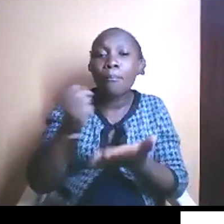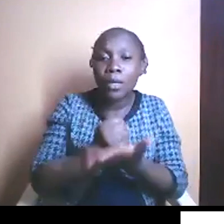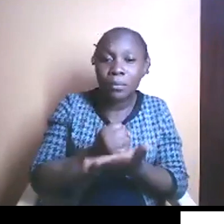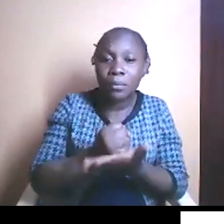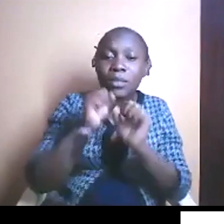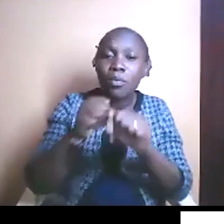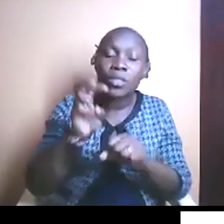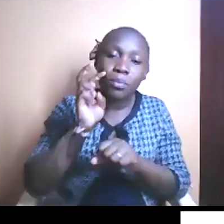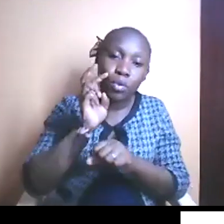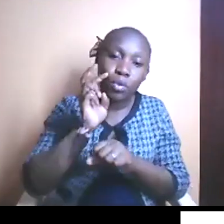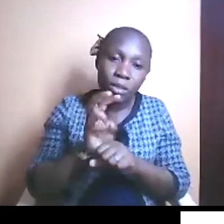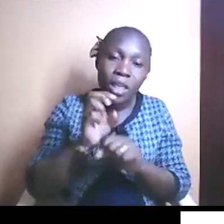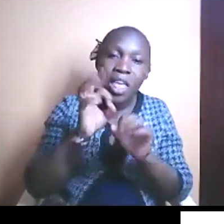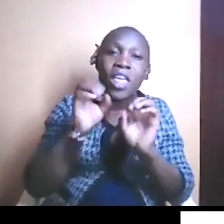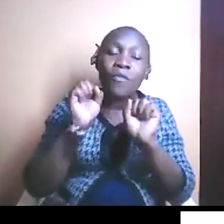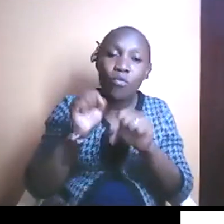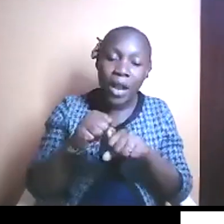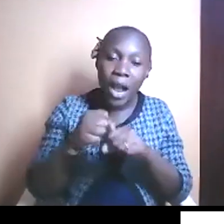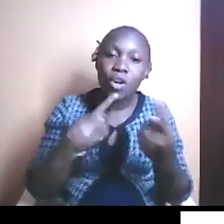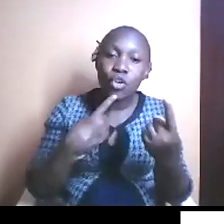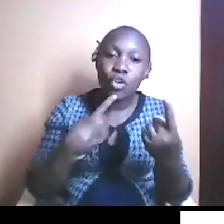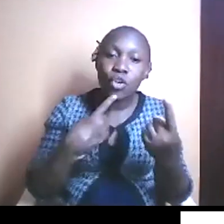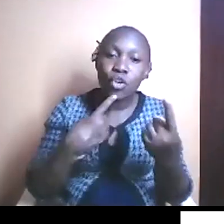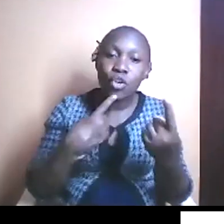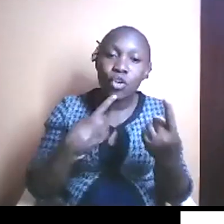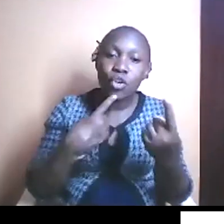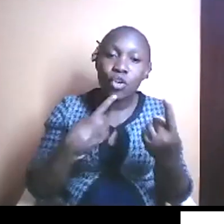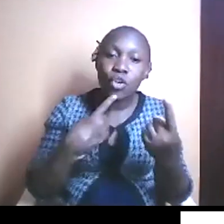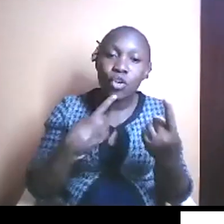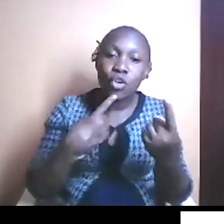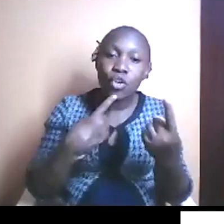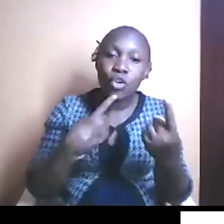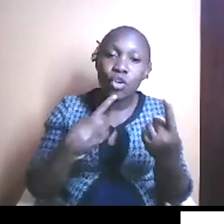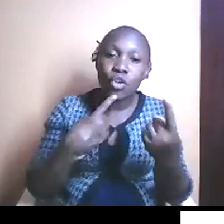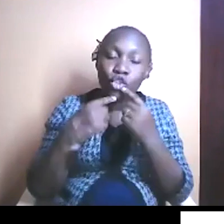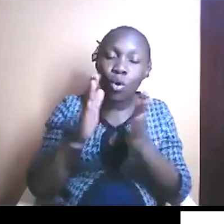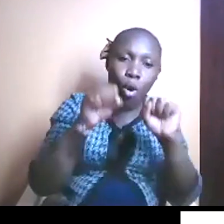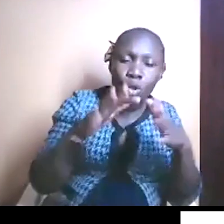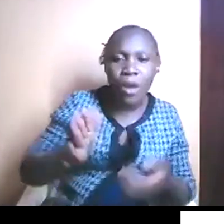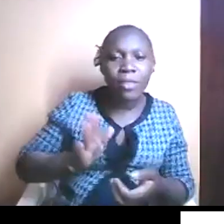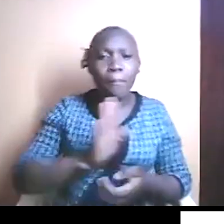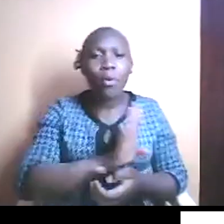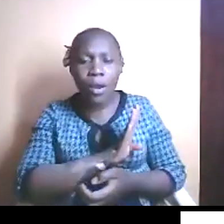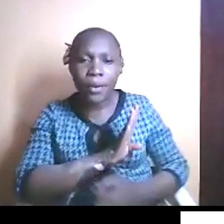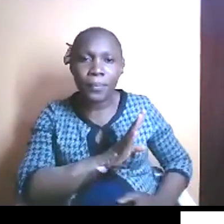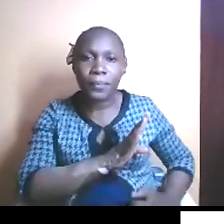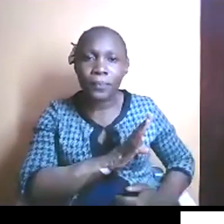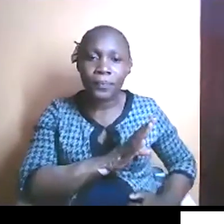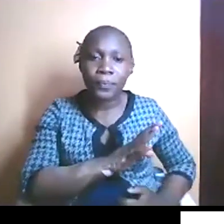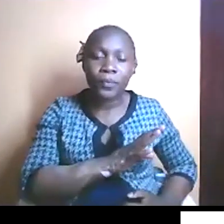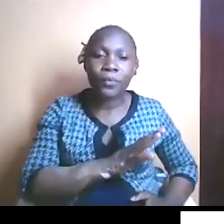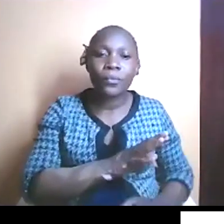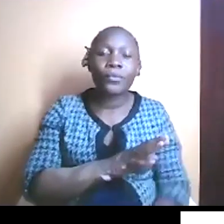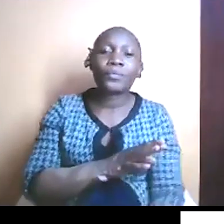you want to see whether you can actually convince whoever needs to be convinced, I don't know, the board or your employer. And